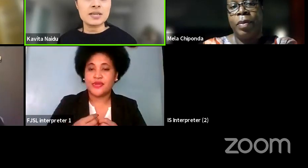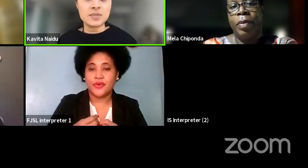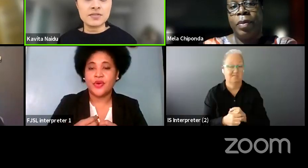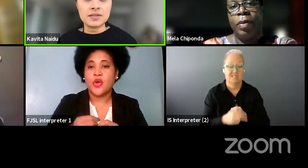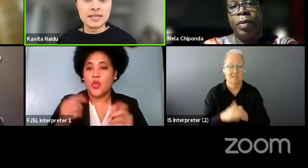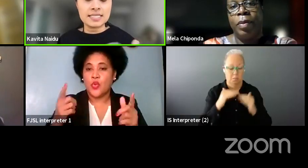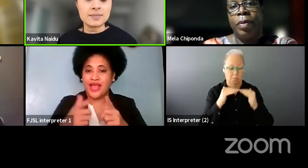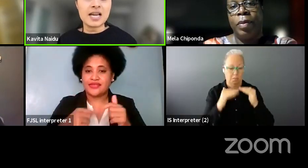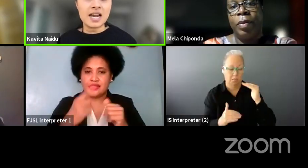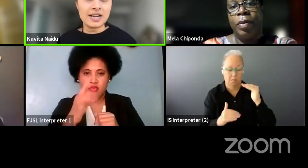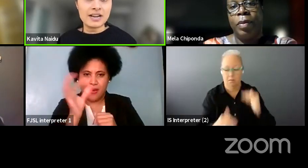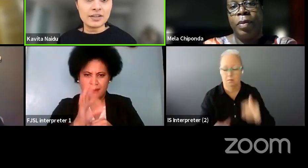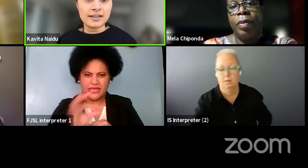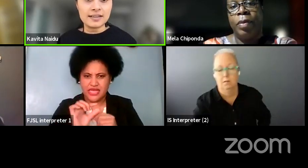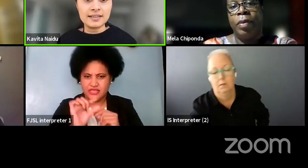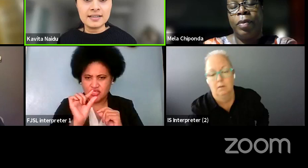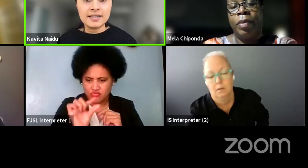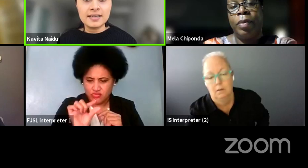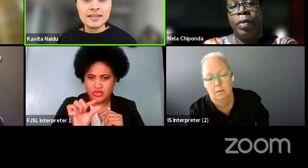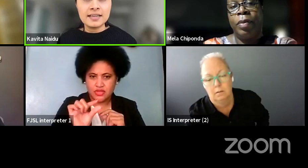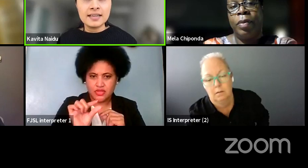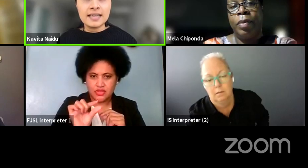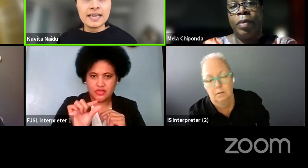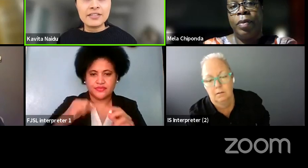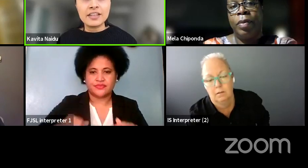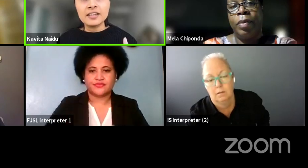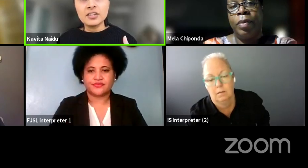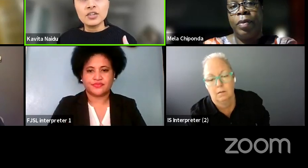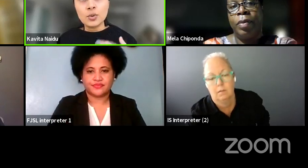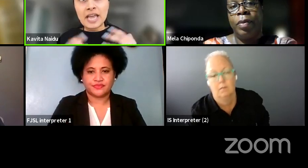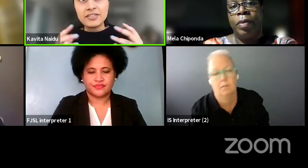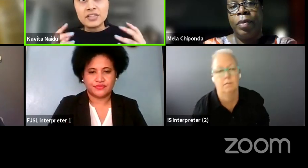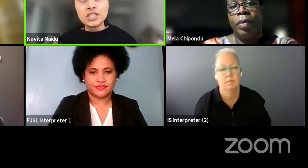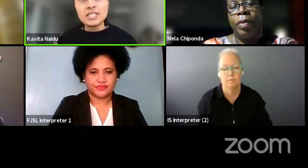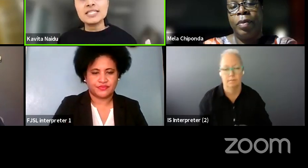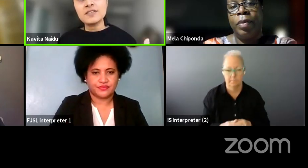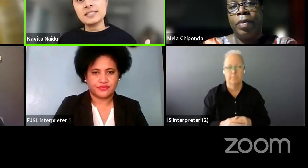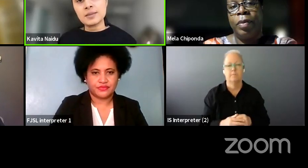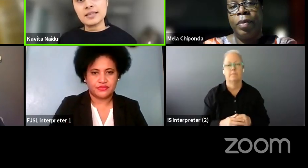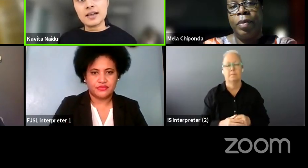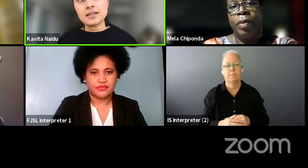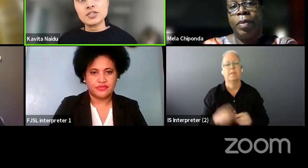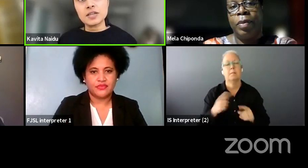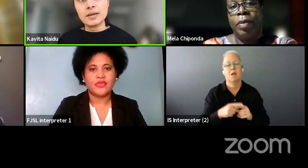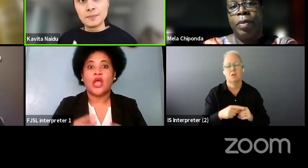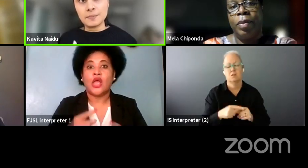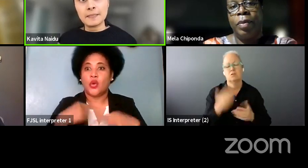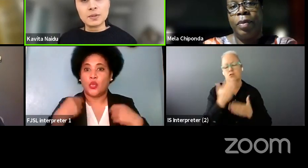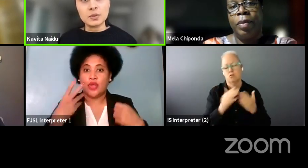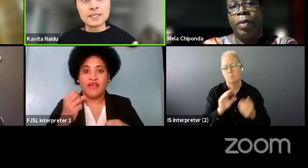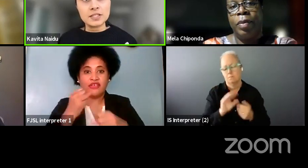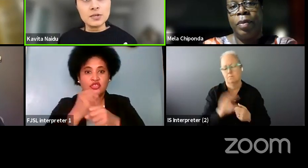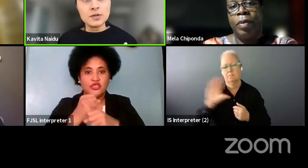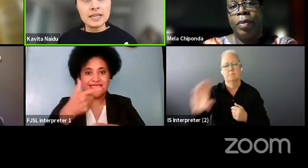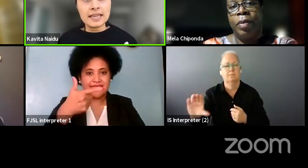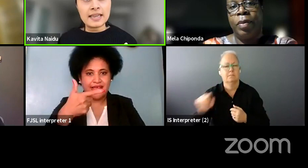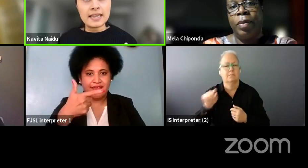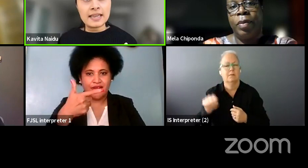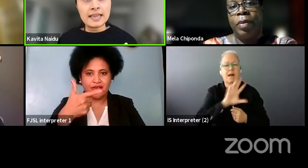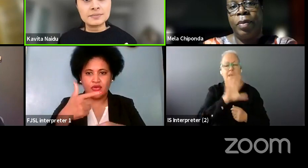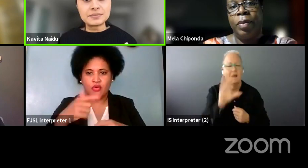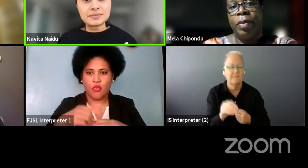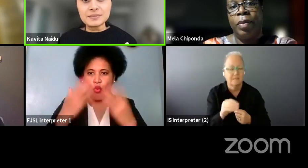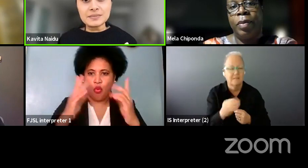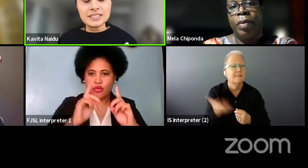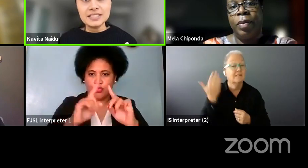going into sub-Saharan Africa. And then, you know, we had the G7 summit last a couple of months ago,